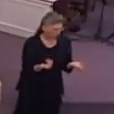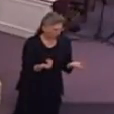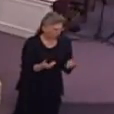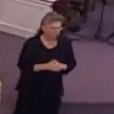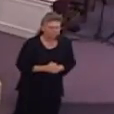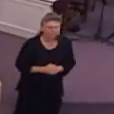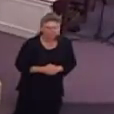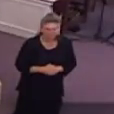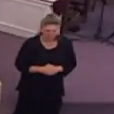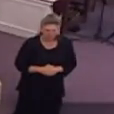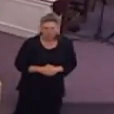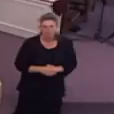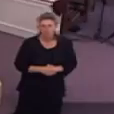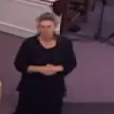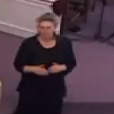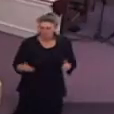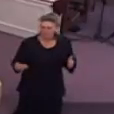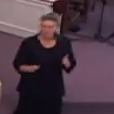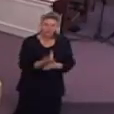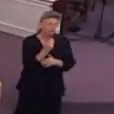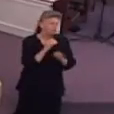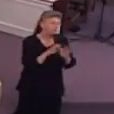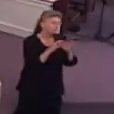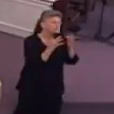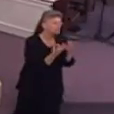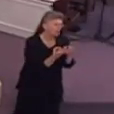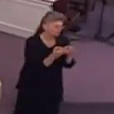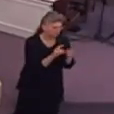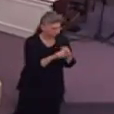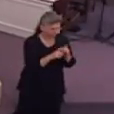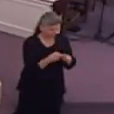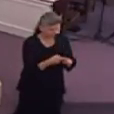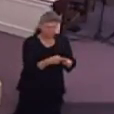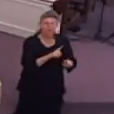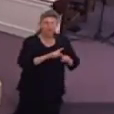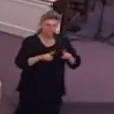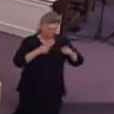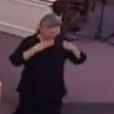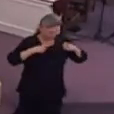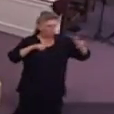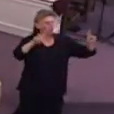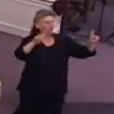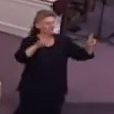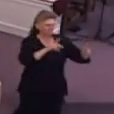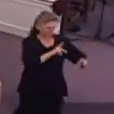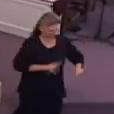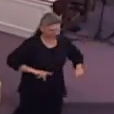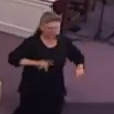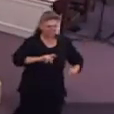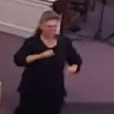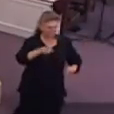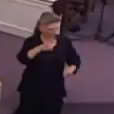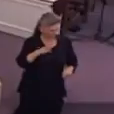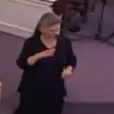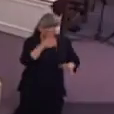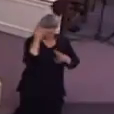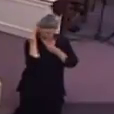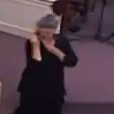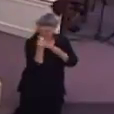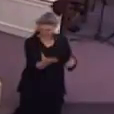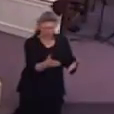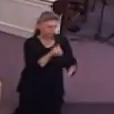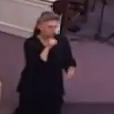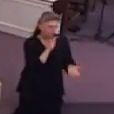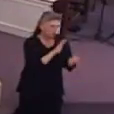And so you have to make a whole brand new family of friends. But you know what? It works in the kingdom of God. I'm telling you, you